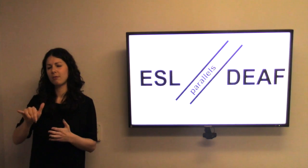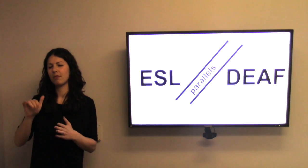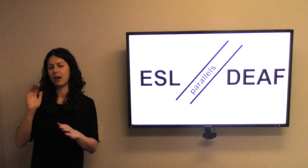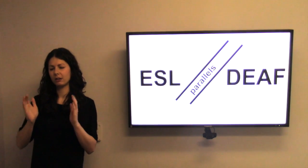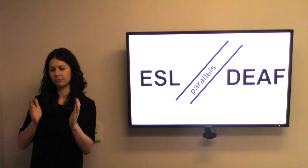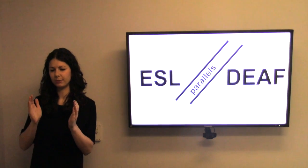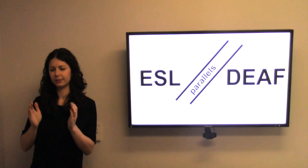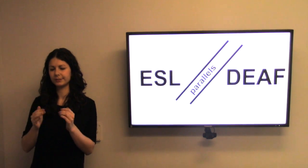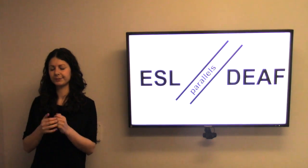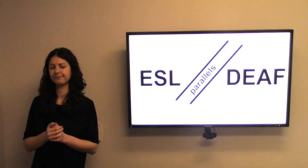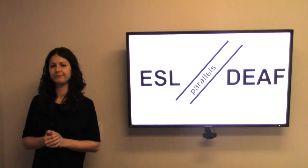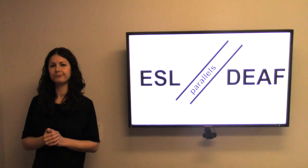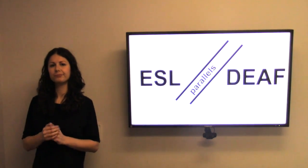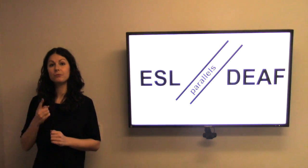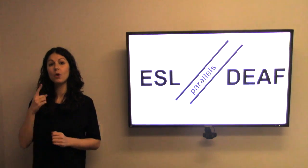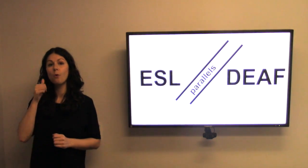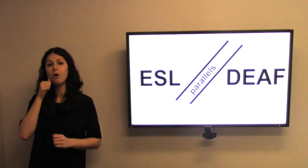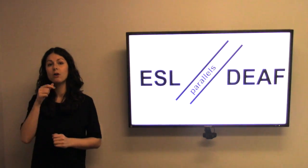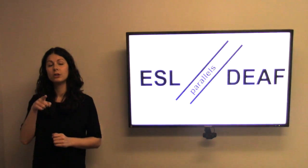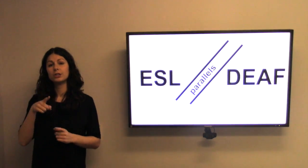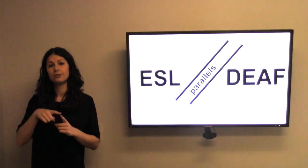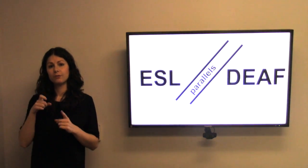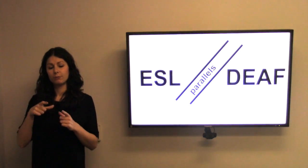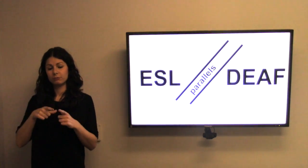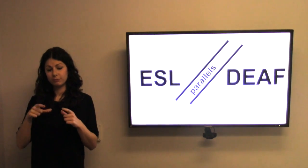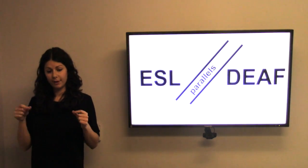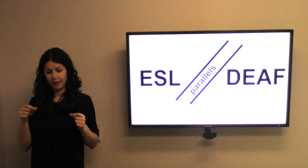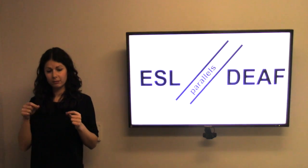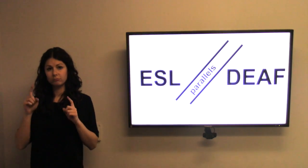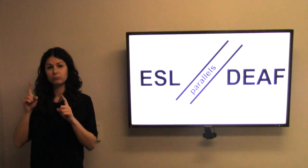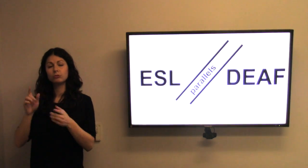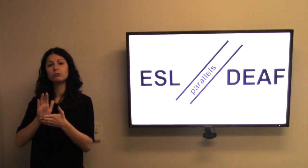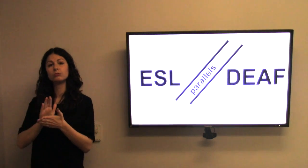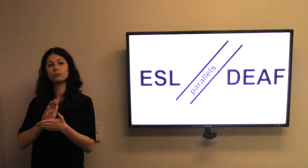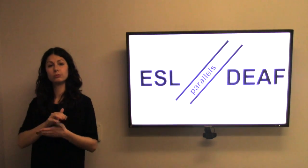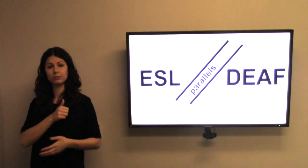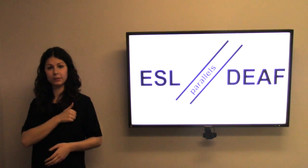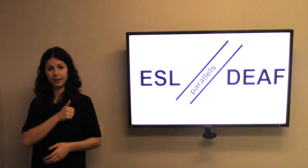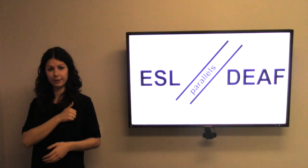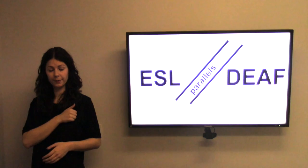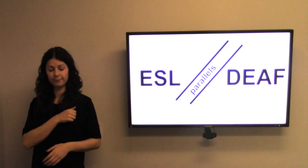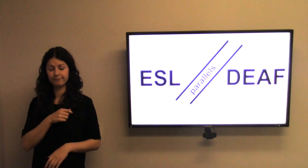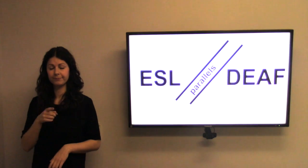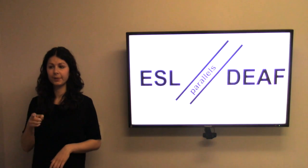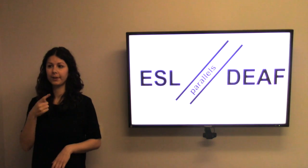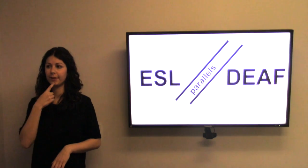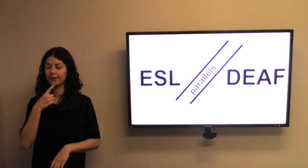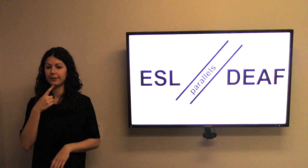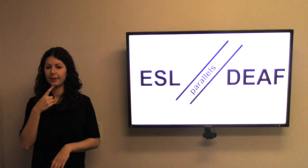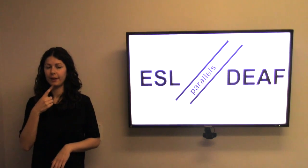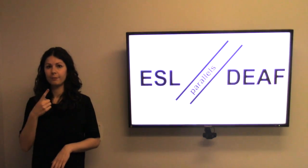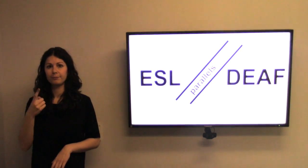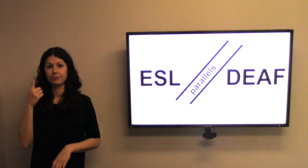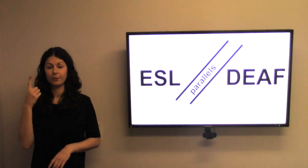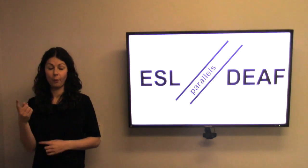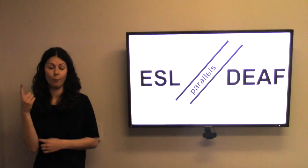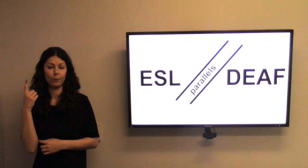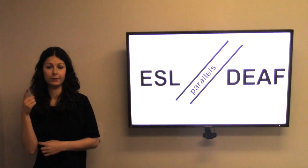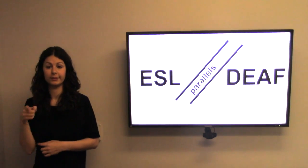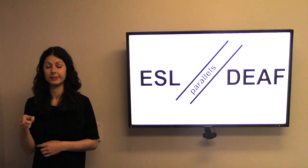One interesting example of this comparison comes from an international student from Japan who went to school in Canada.